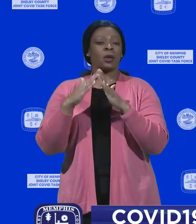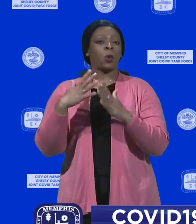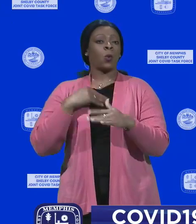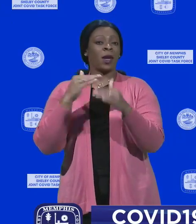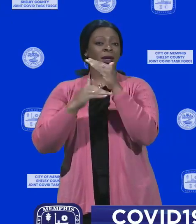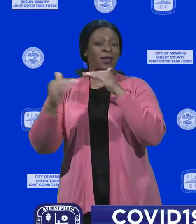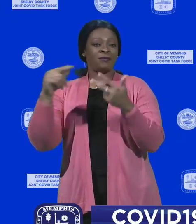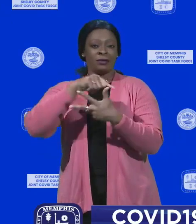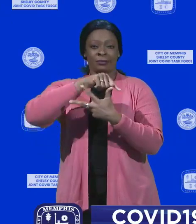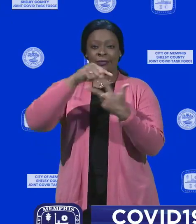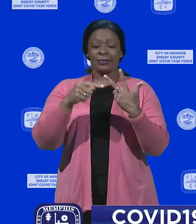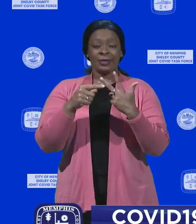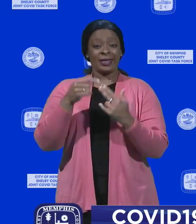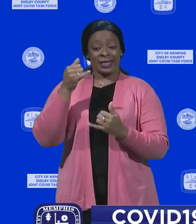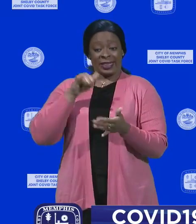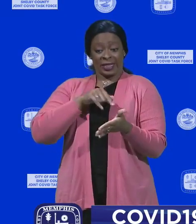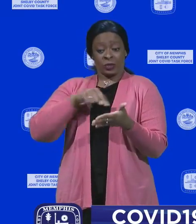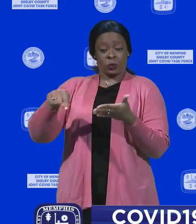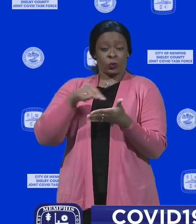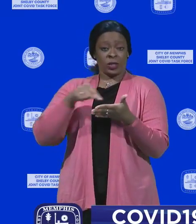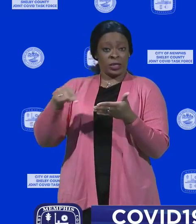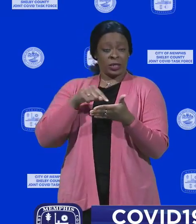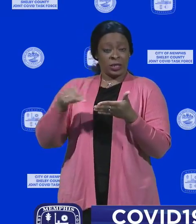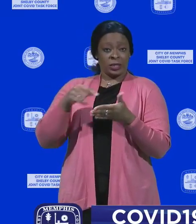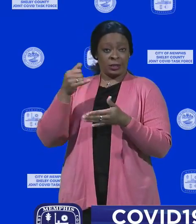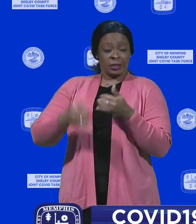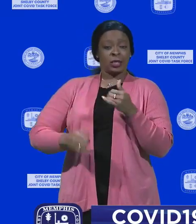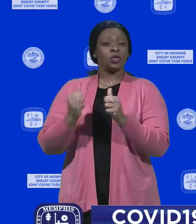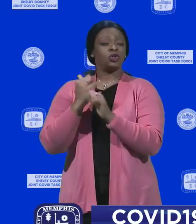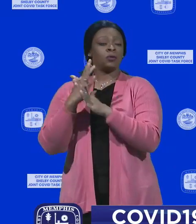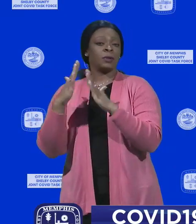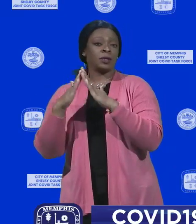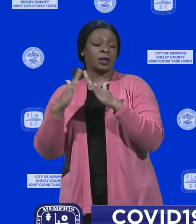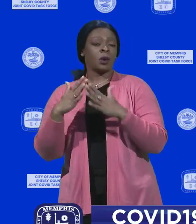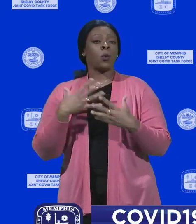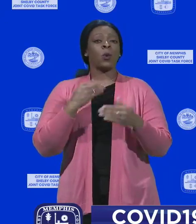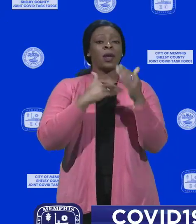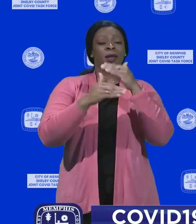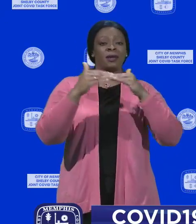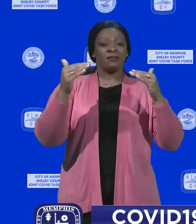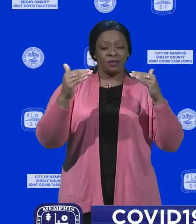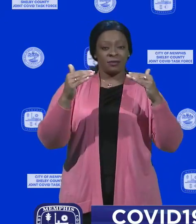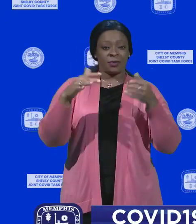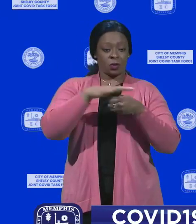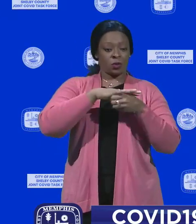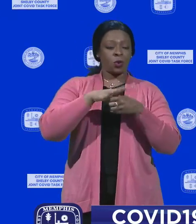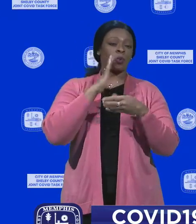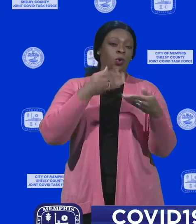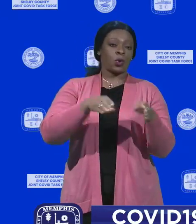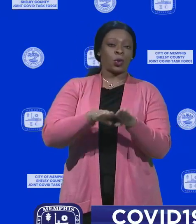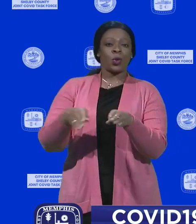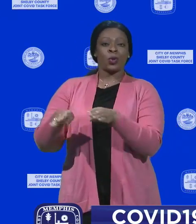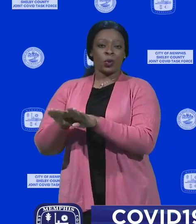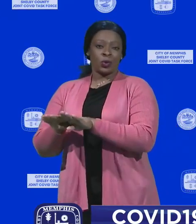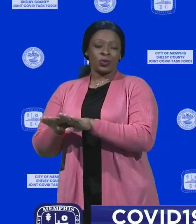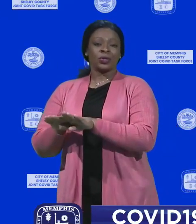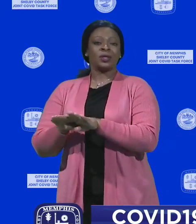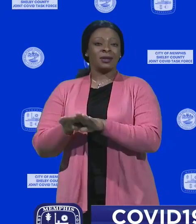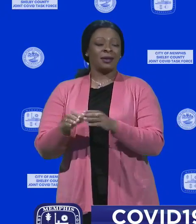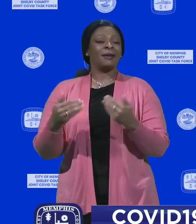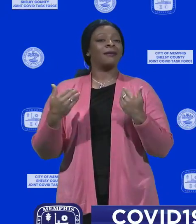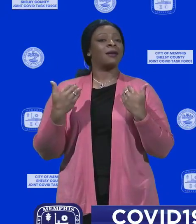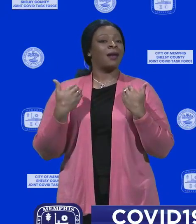Whitehaven. At the end of this week, Germantown and Whitehaven locations will be closed, and we'll